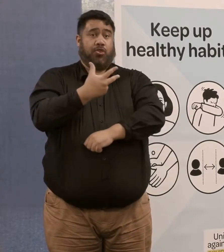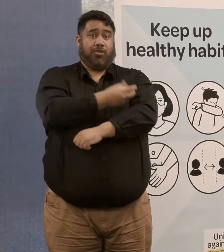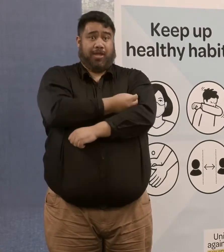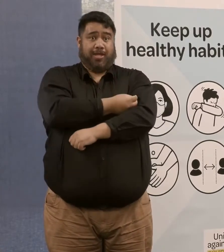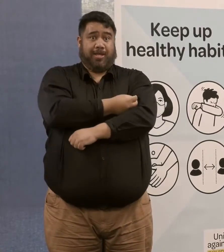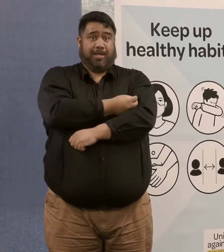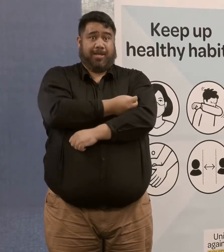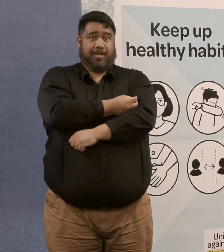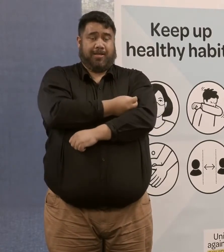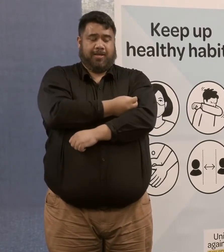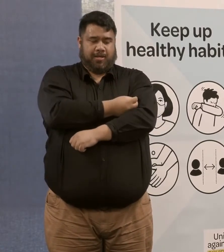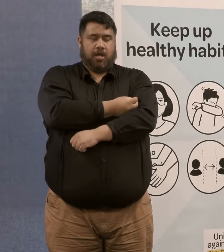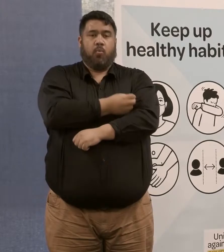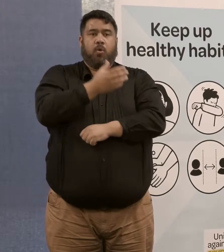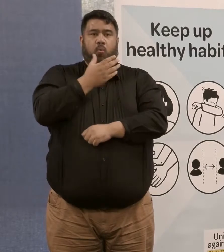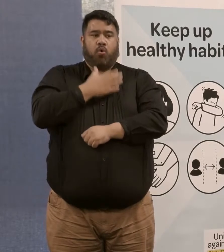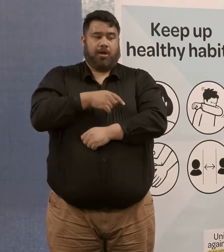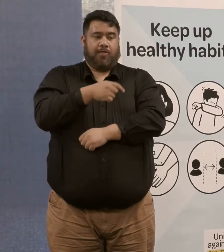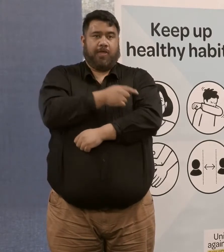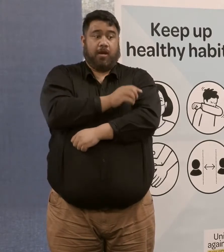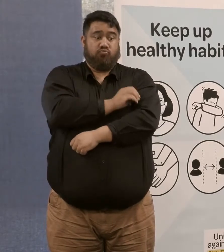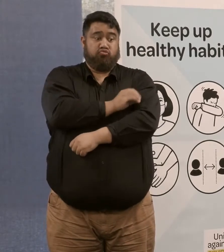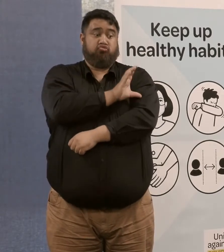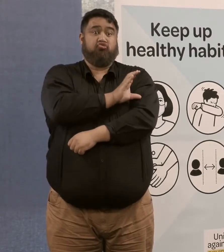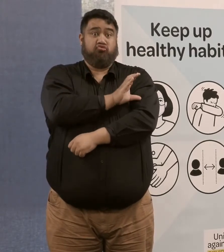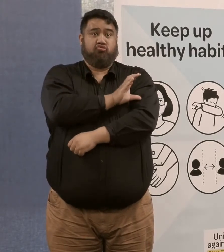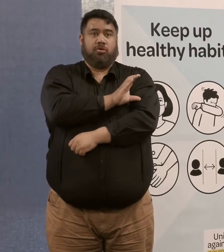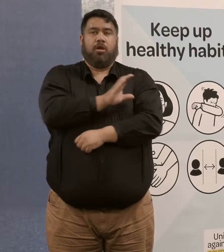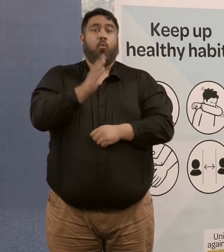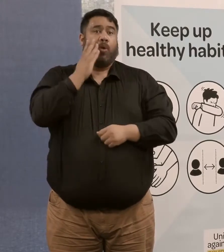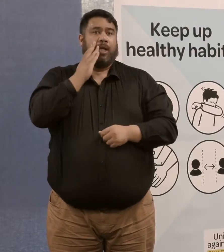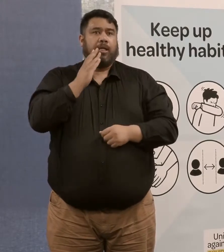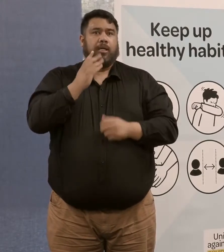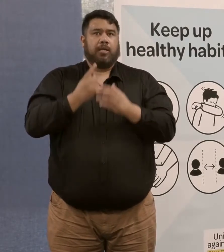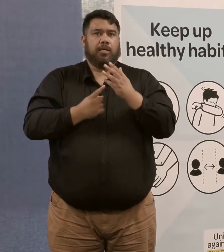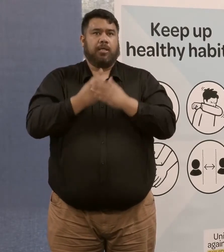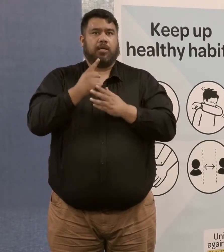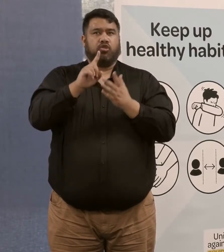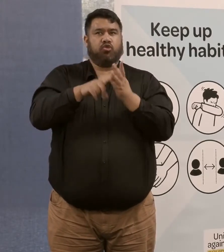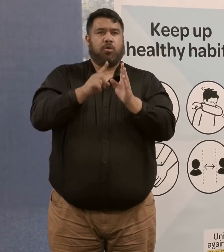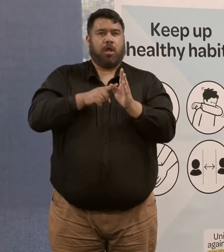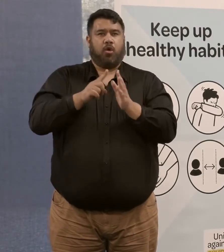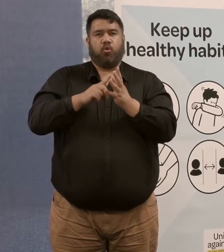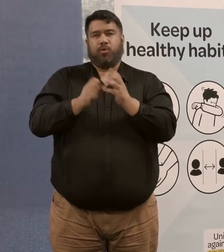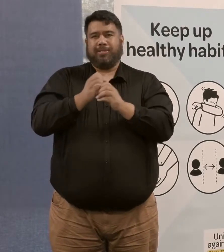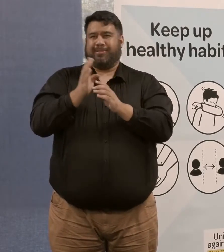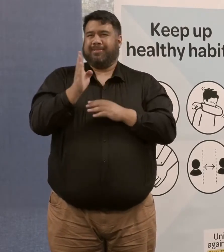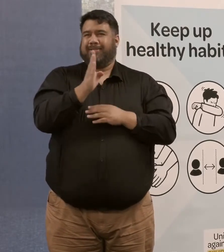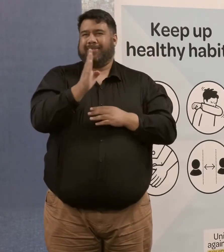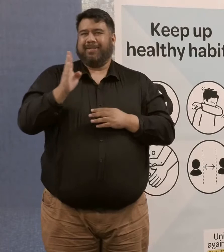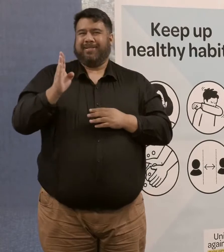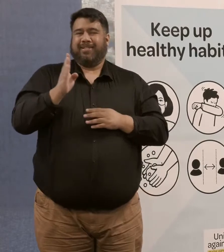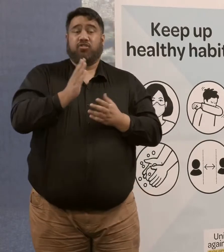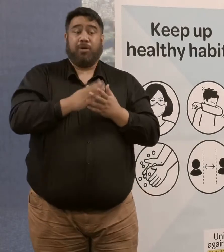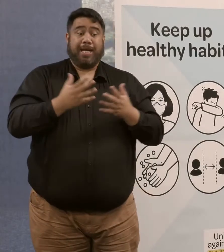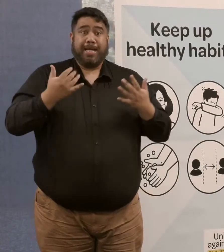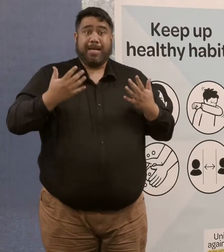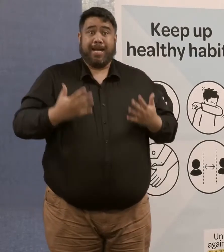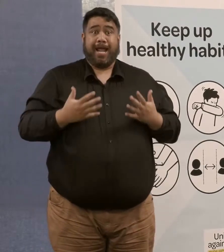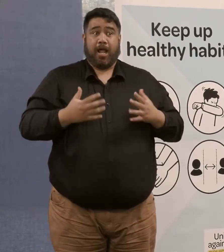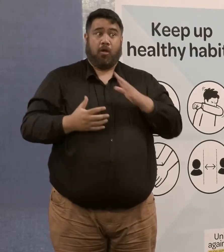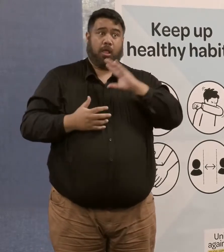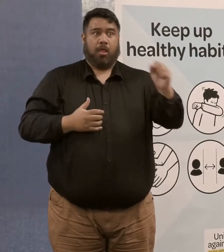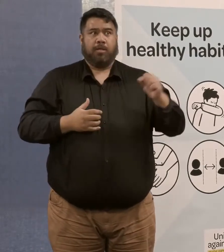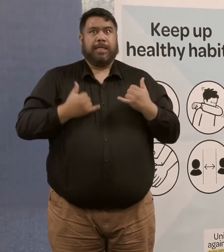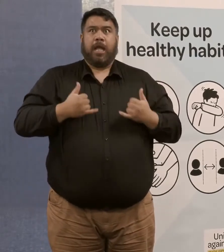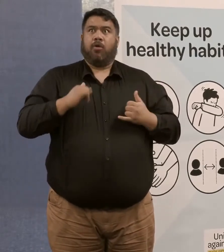that winter peak, projected winter peak of Omicron. And that's not till July and August. So there's no hurry to get people that 4th